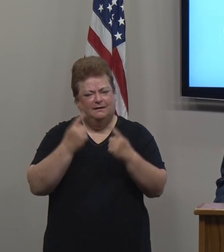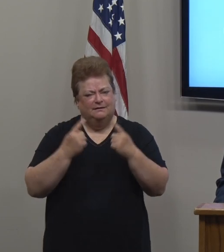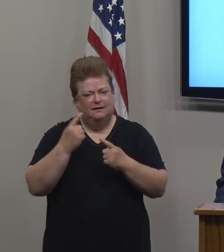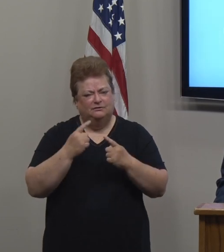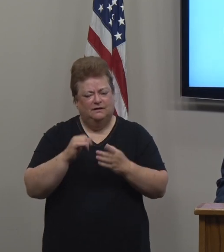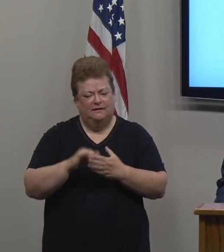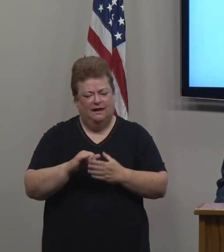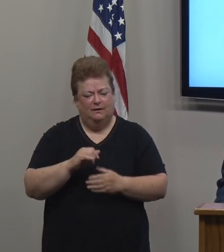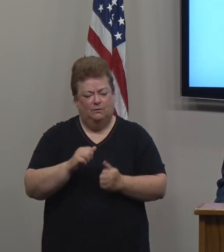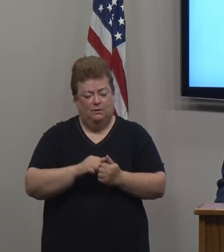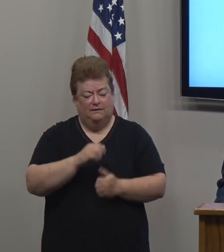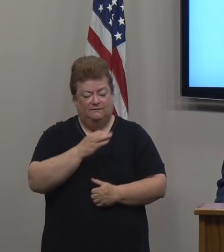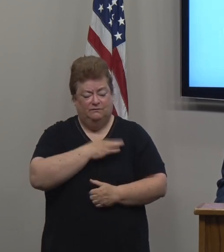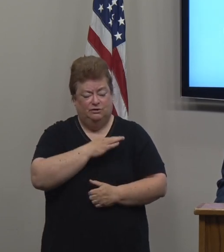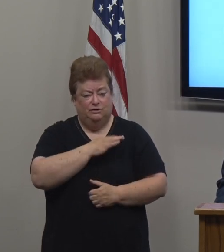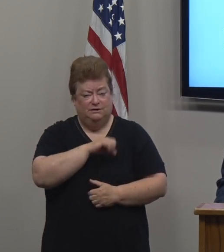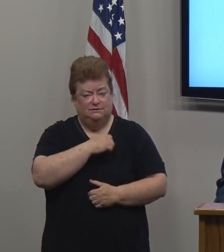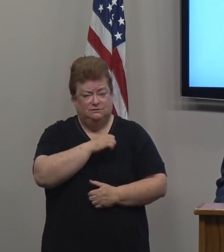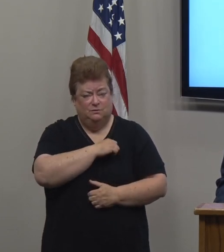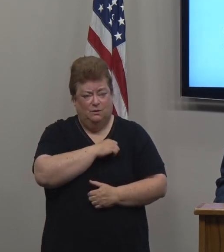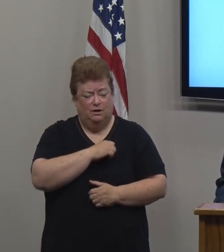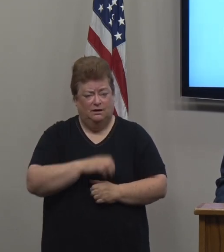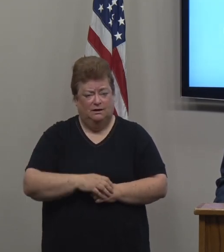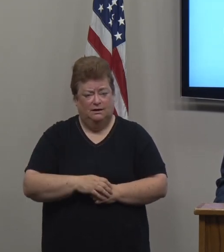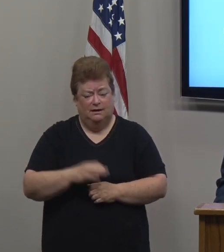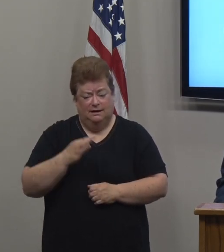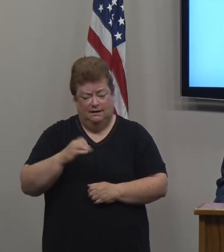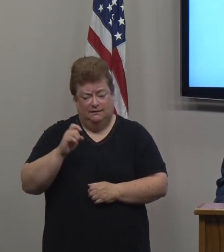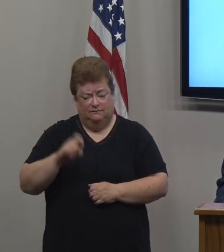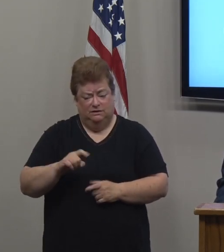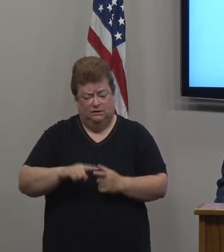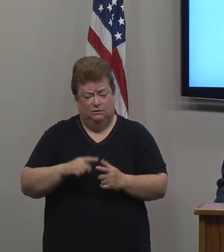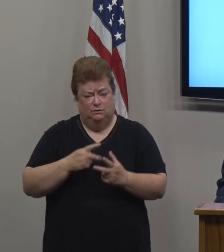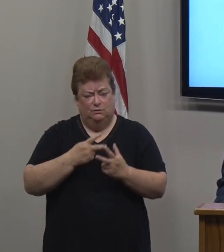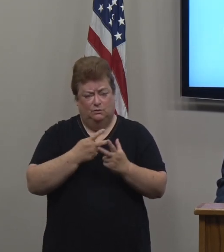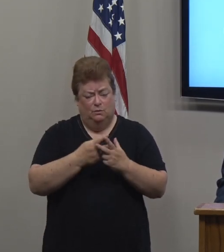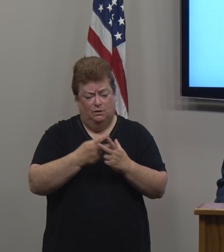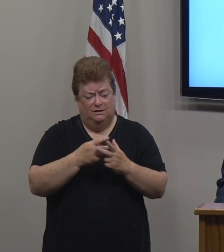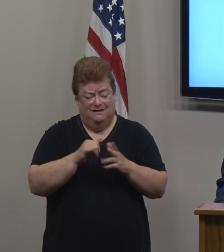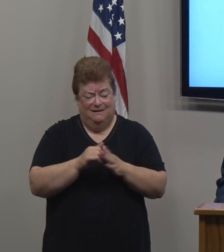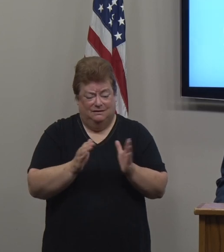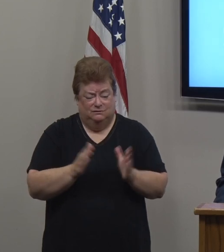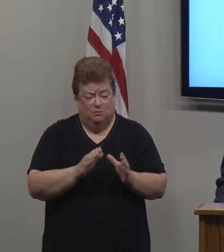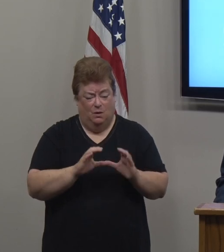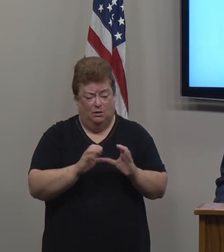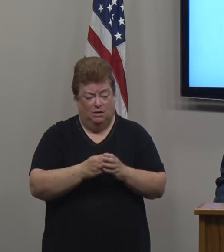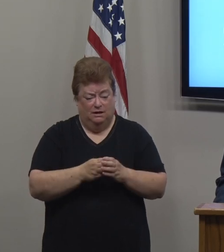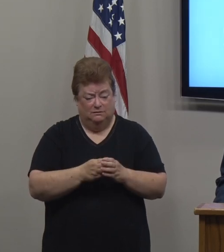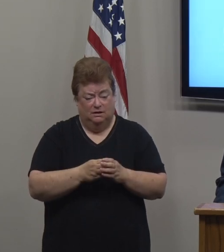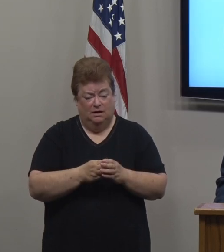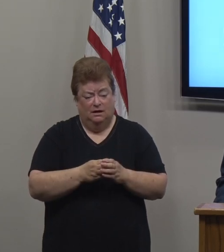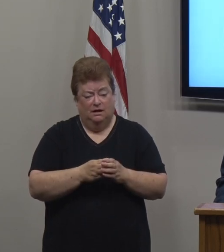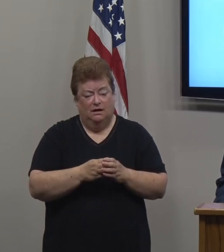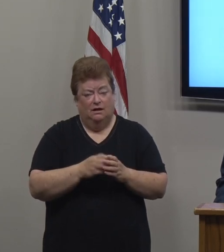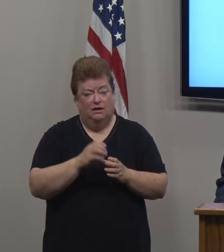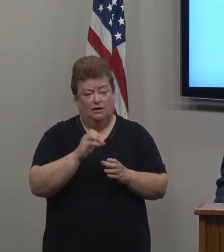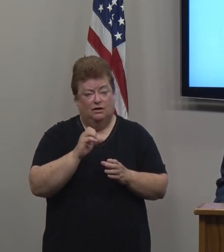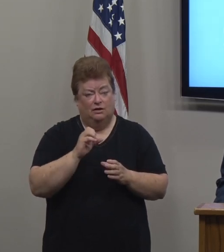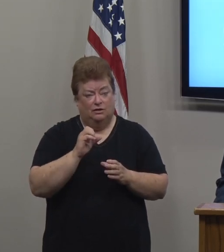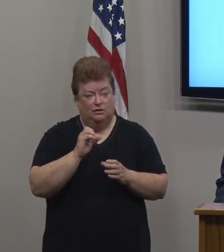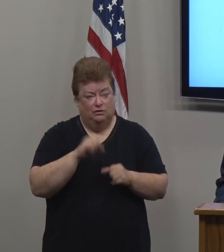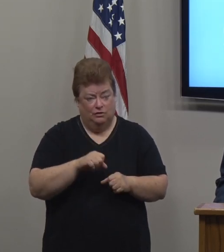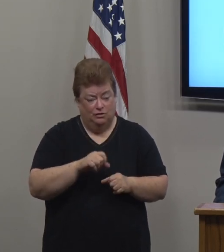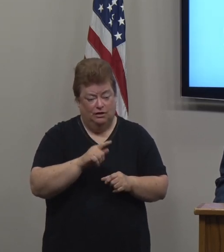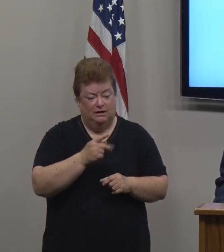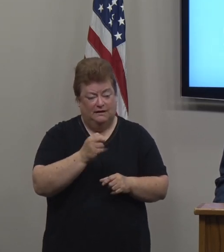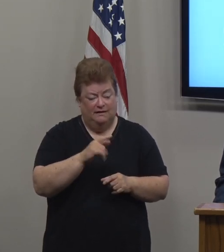the Greek housing, okay, if you needed to quarantine maybe a small cluster in order for them to go into that, as opposed to just shutting down